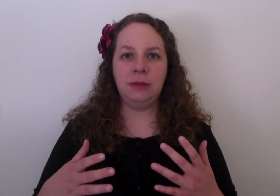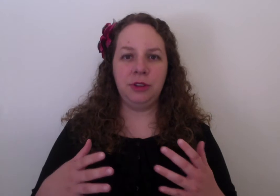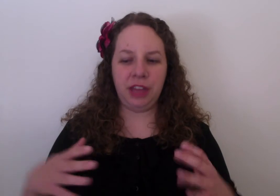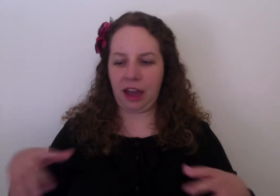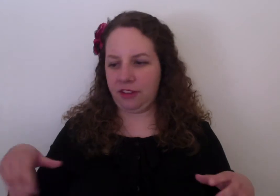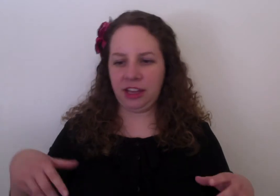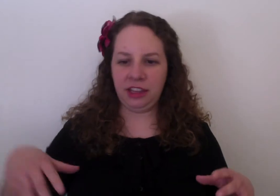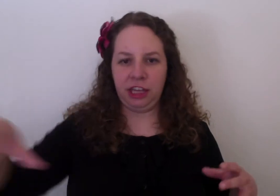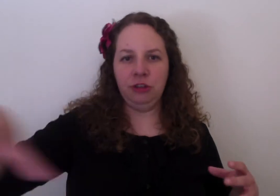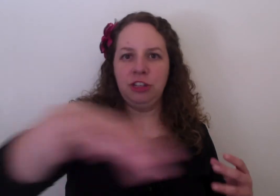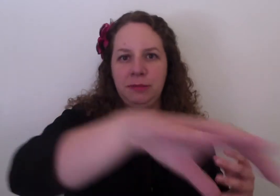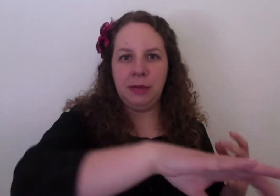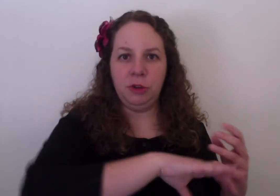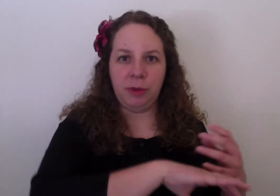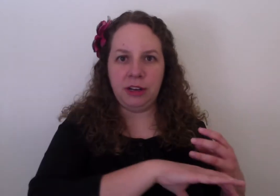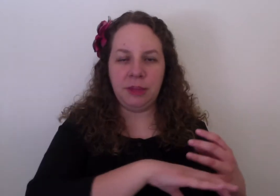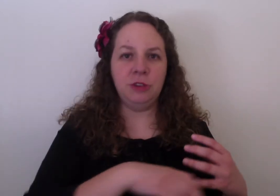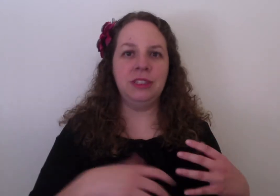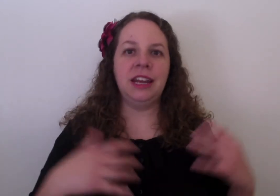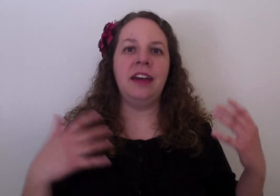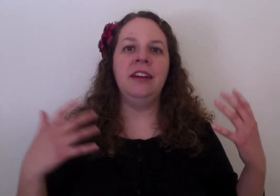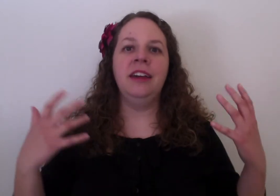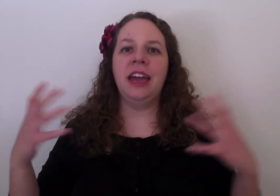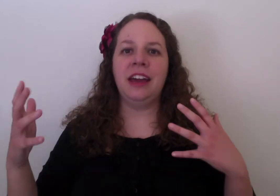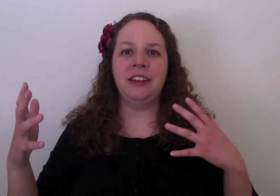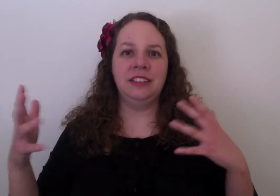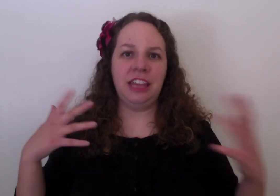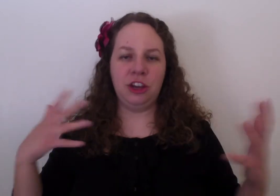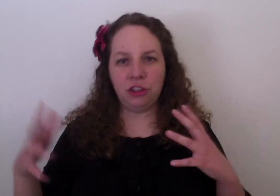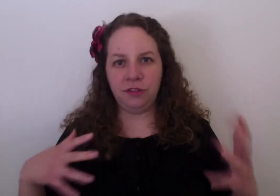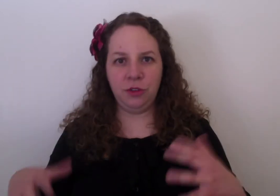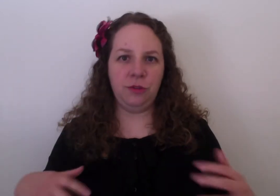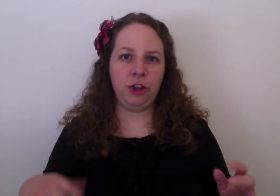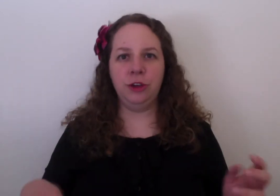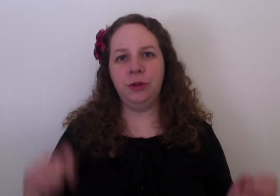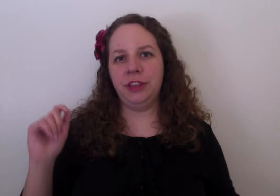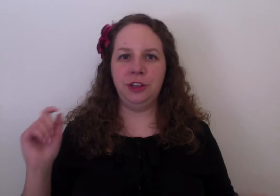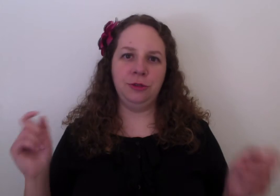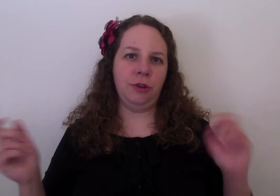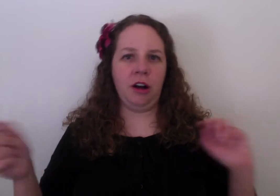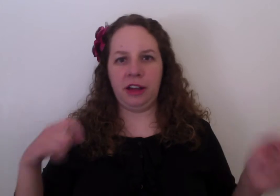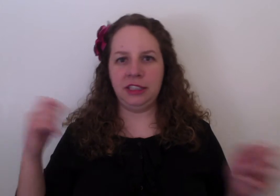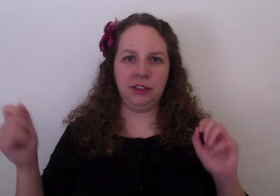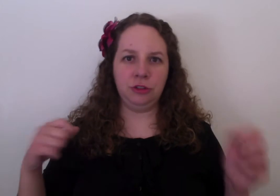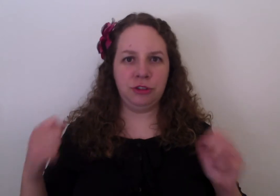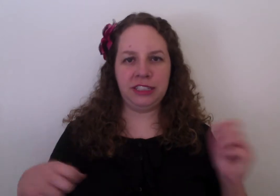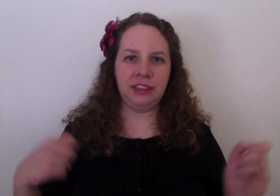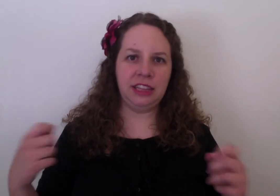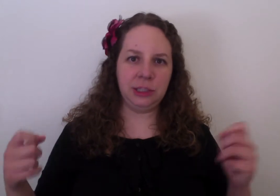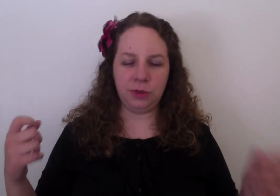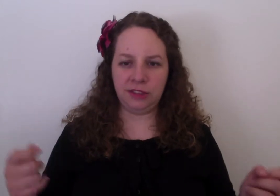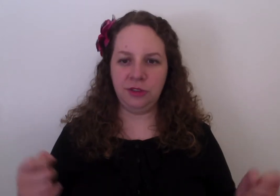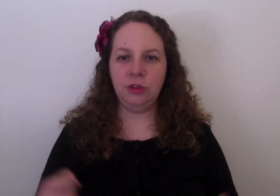They have kind of like a U-shaped table around them that you sit at, and they cook the food for you, and they do all kinds of little tricks and things with the food, it